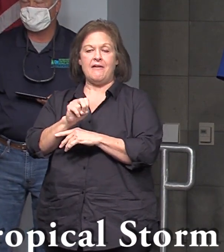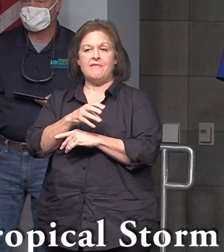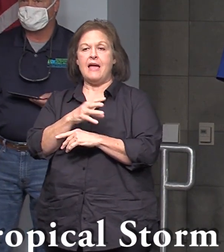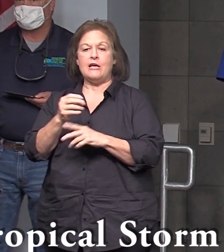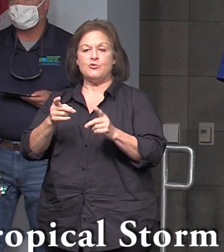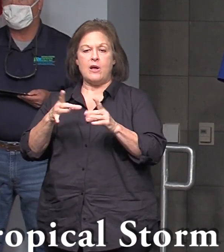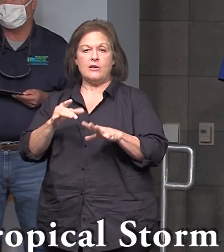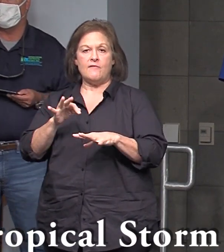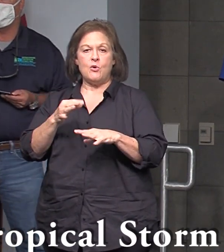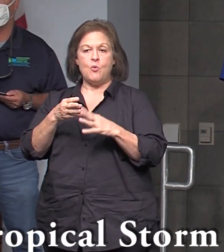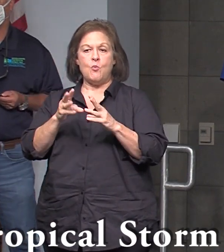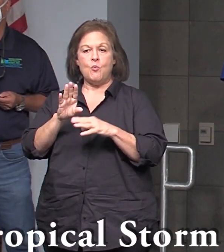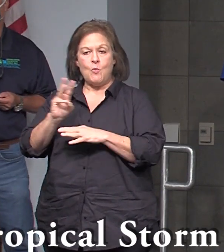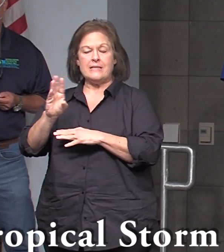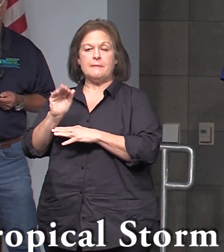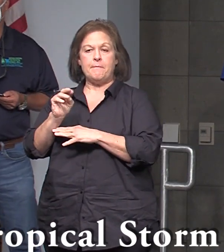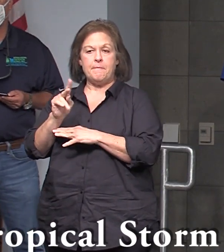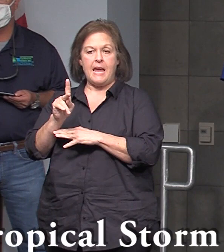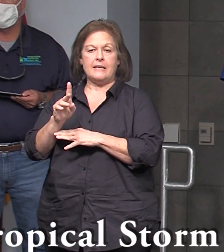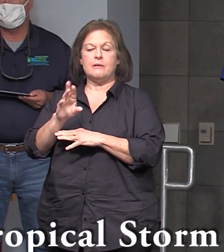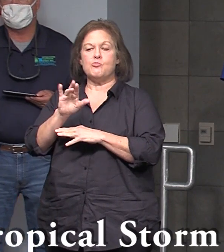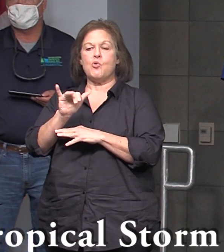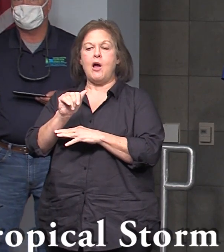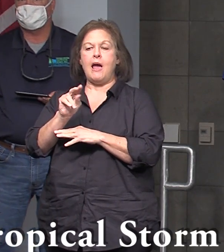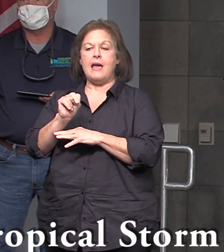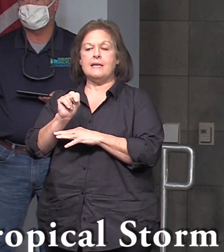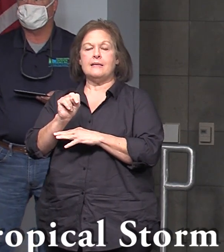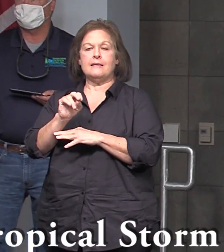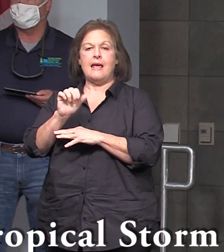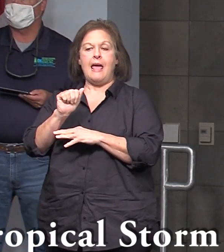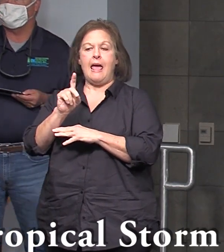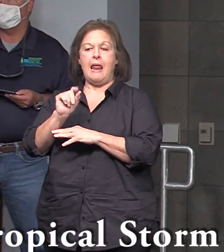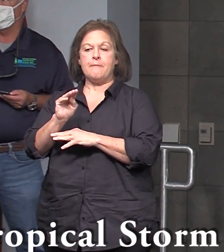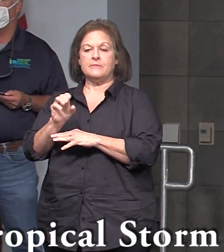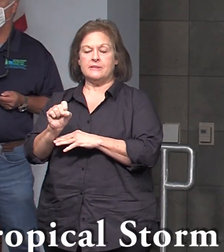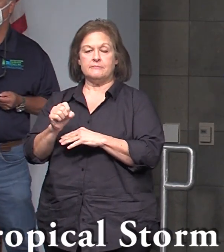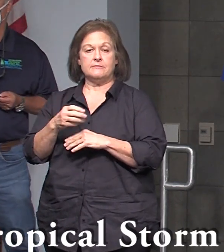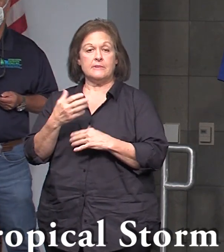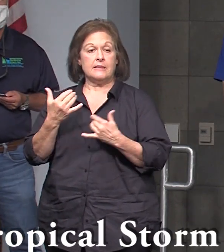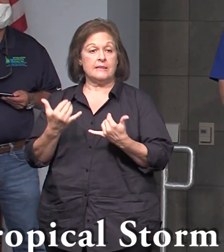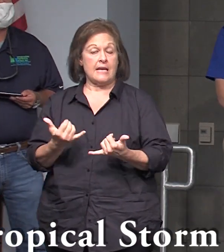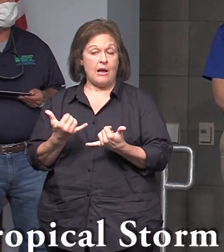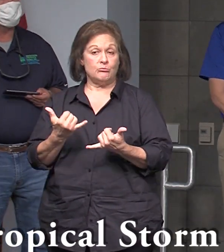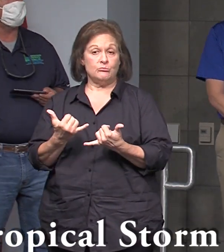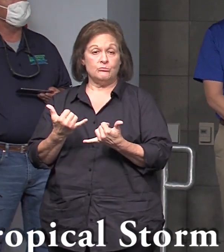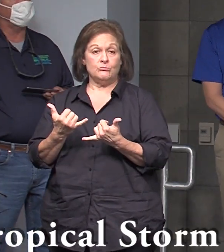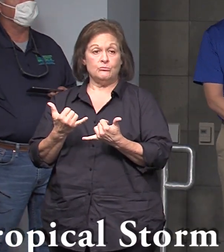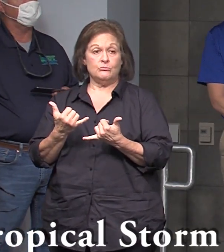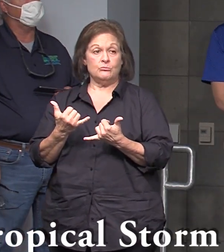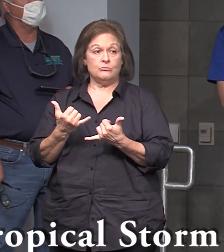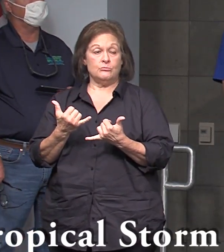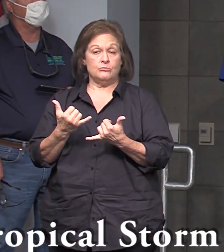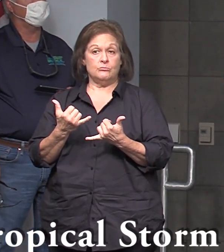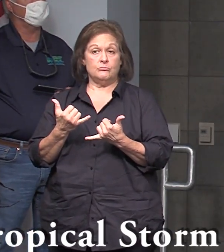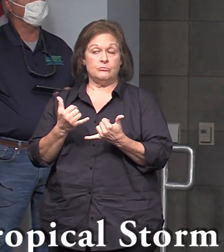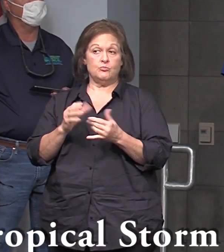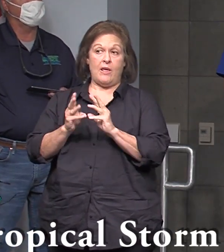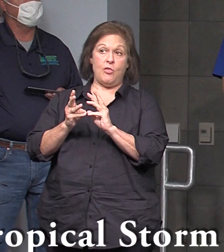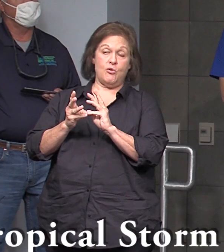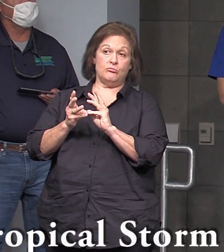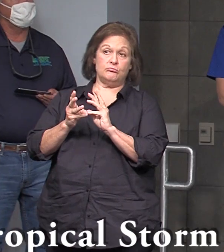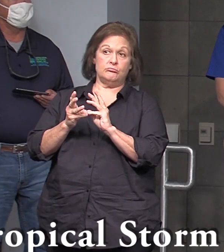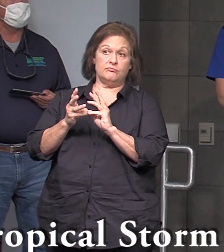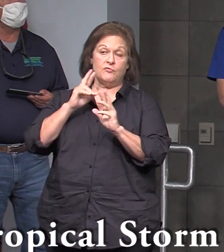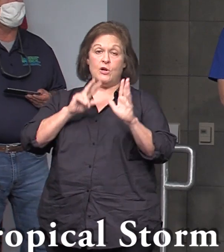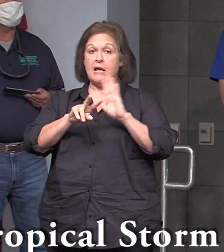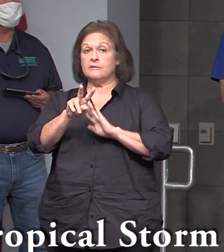our Director of the West Bank Fire Services, Brian Adams. So with that, we will say that the forecast since yesterday